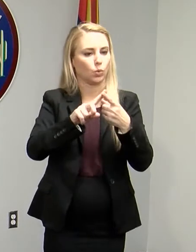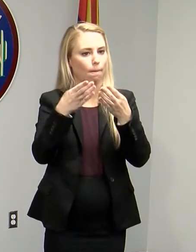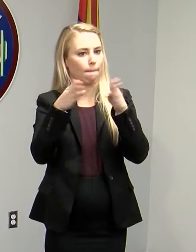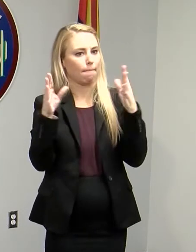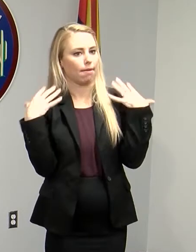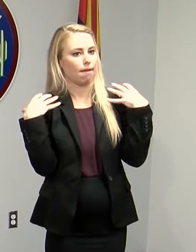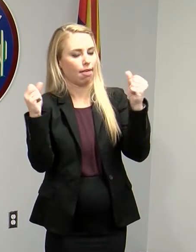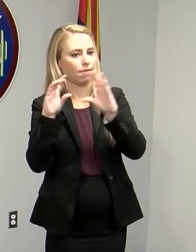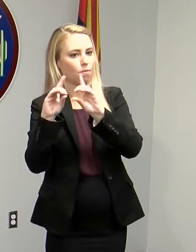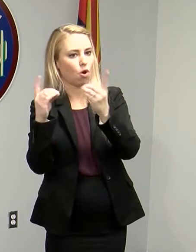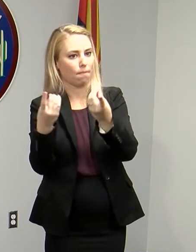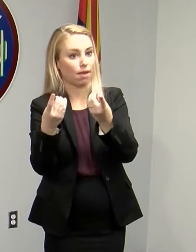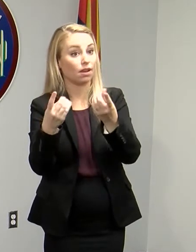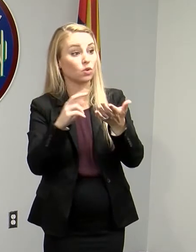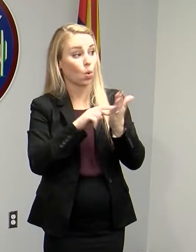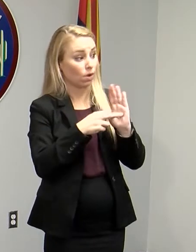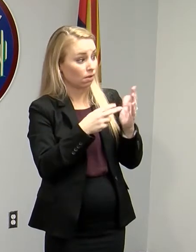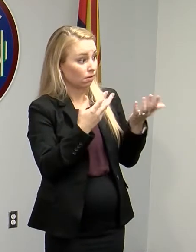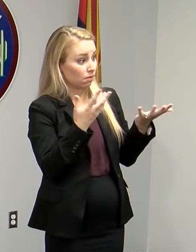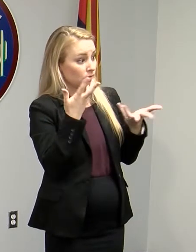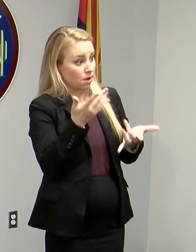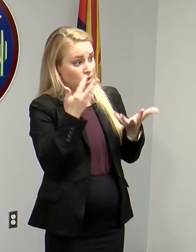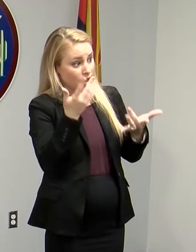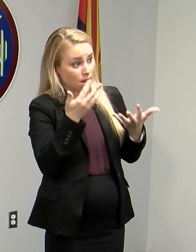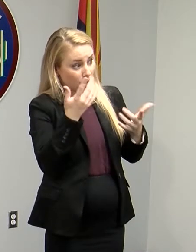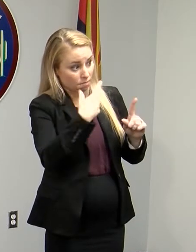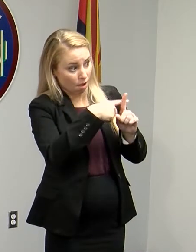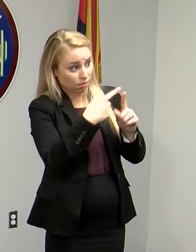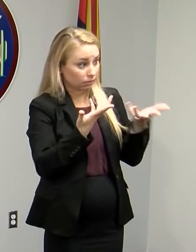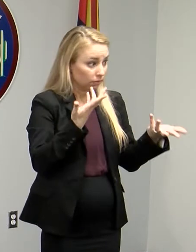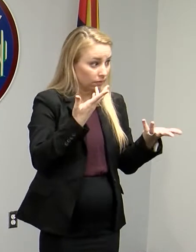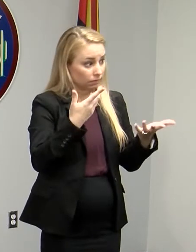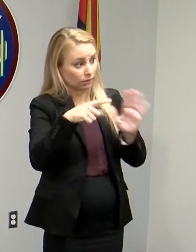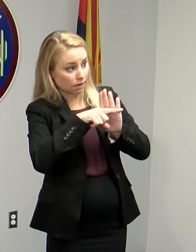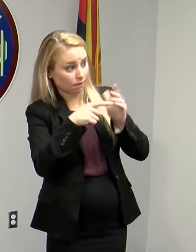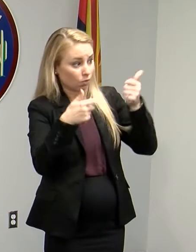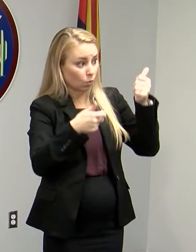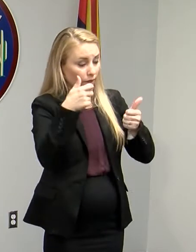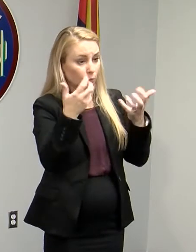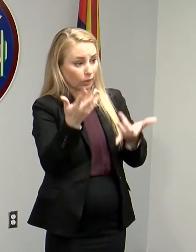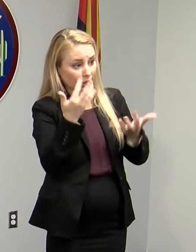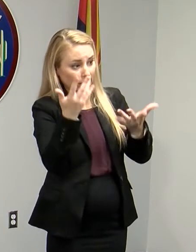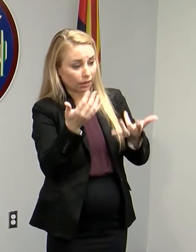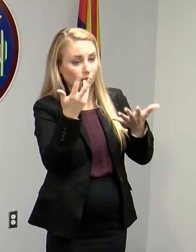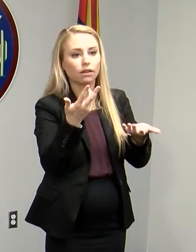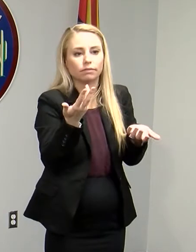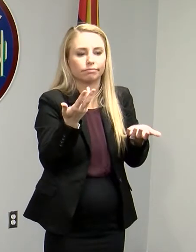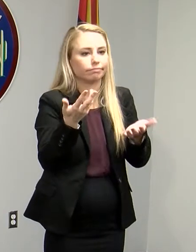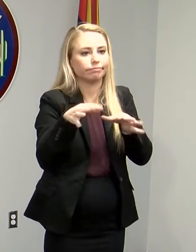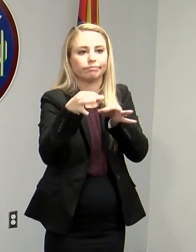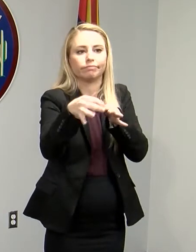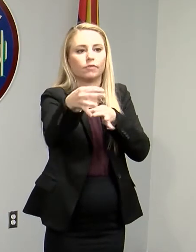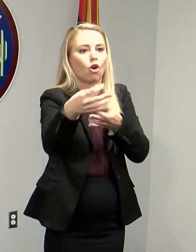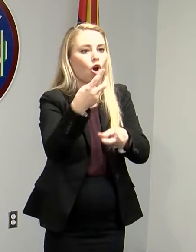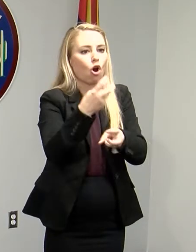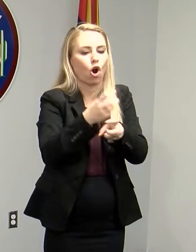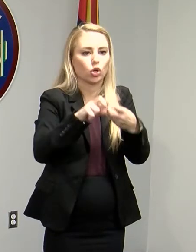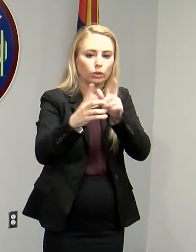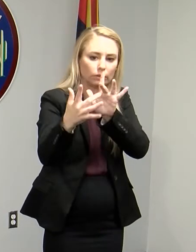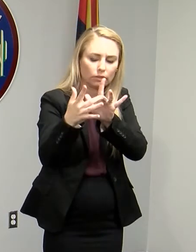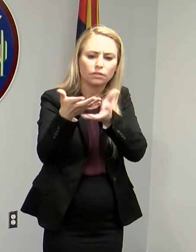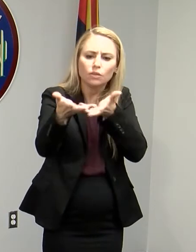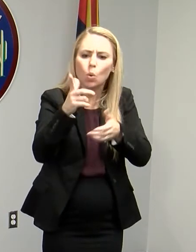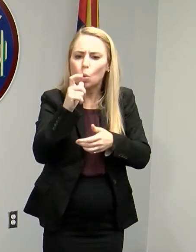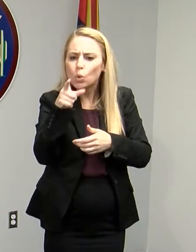until we know that they are positive from the lab results, which makes our contact tracing efforts even harder. We